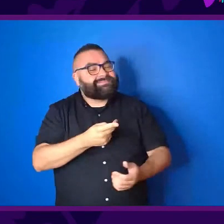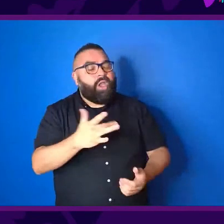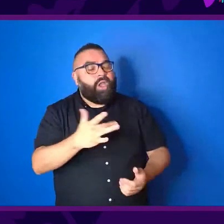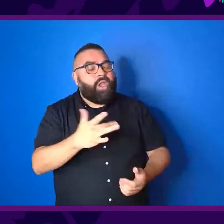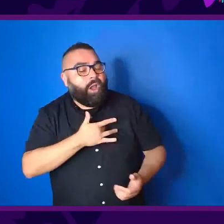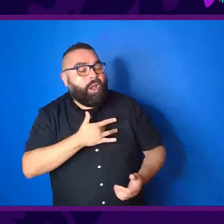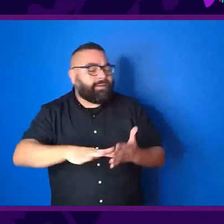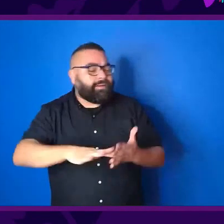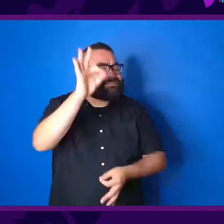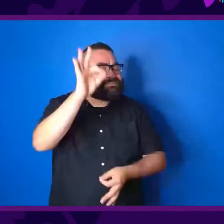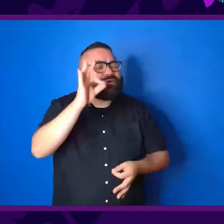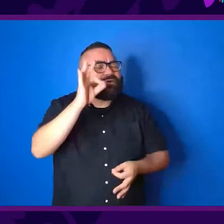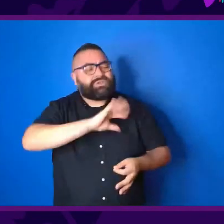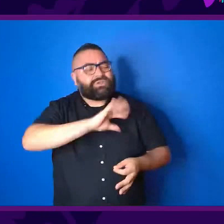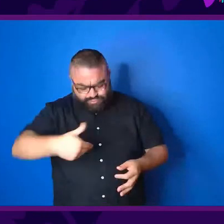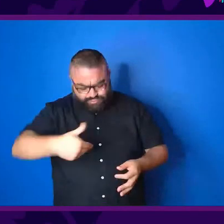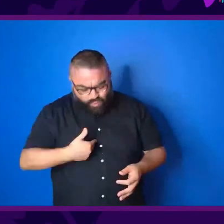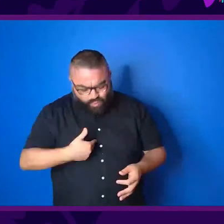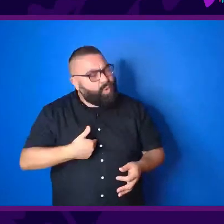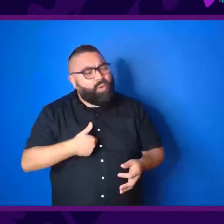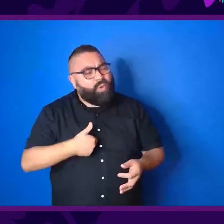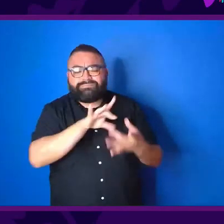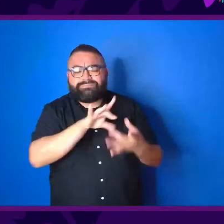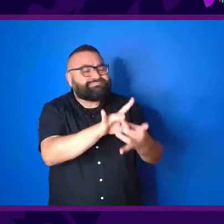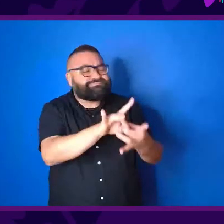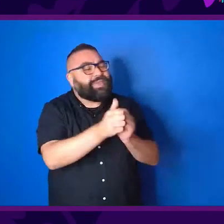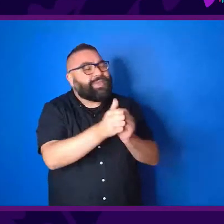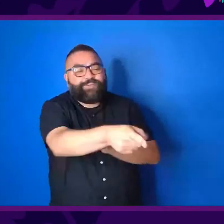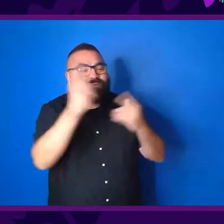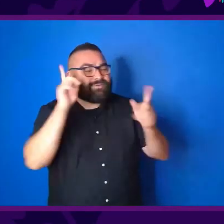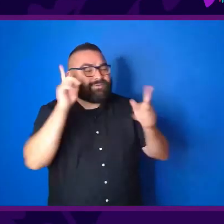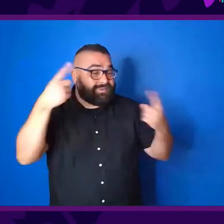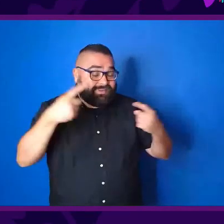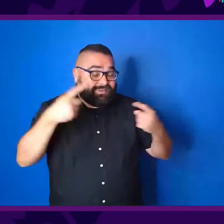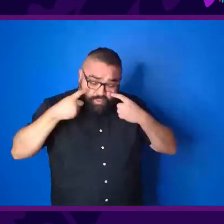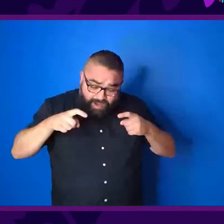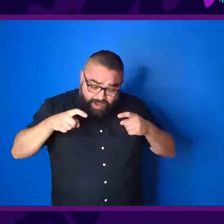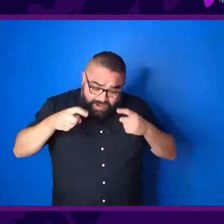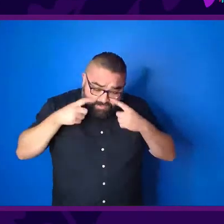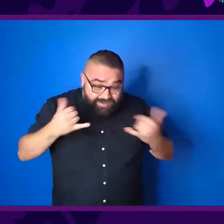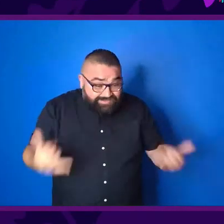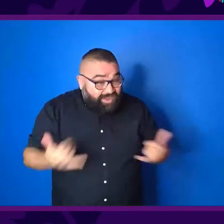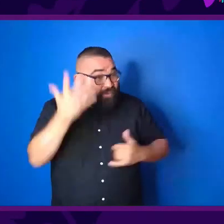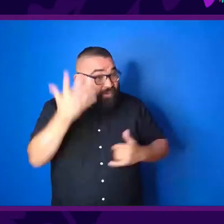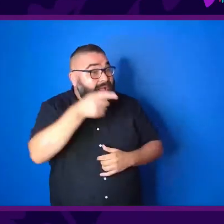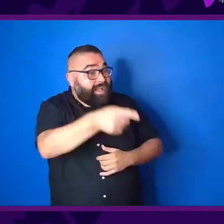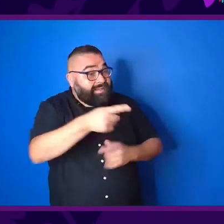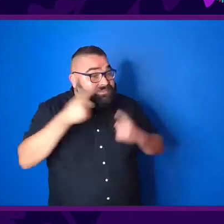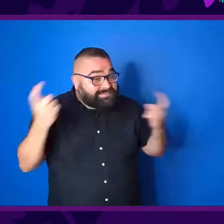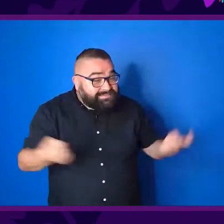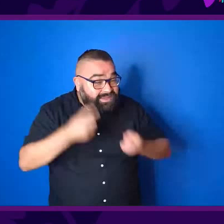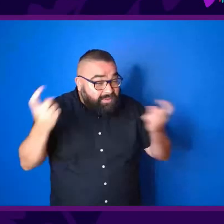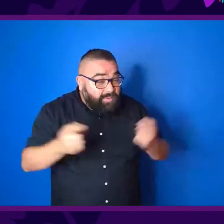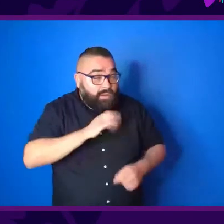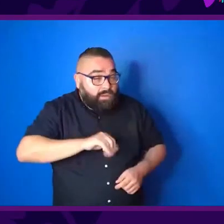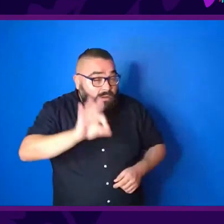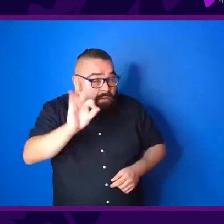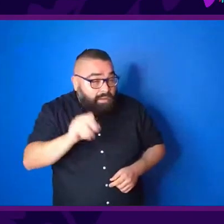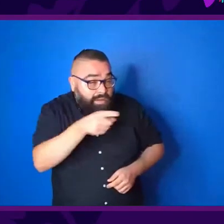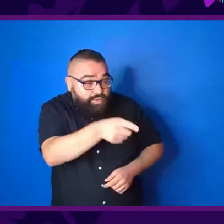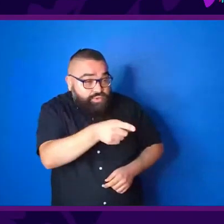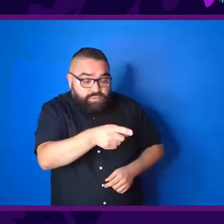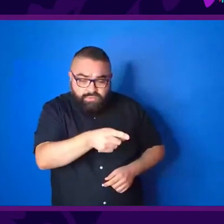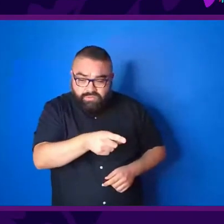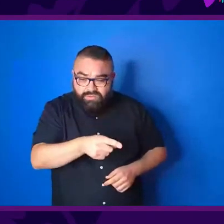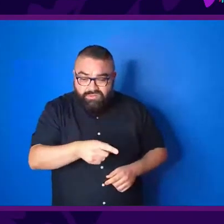years. I'm crying right now because we're celebrating your 90th birthday on one of the most difficult time periods in